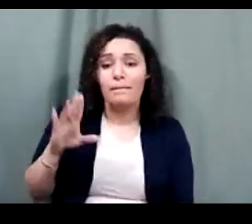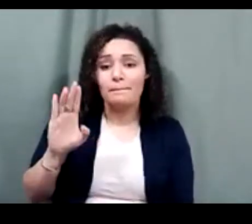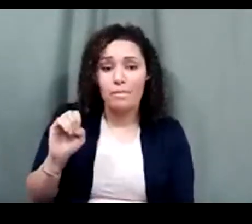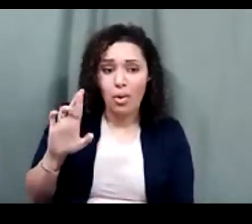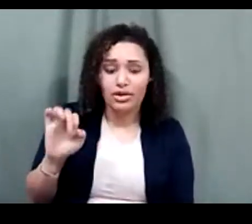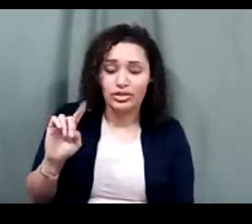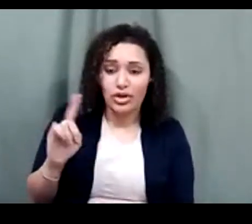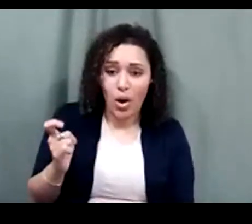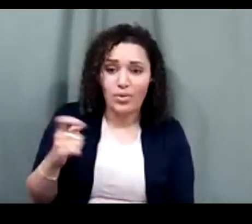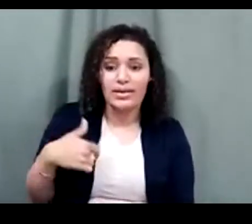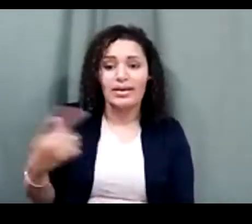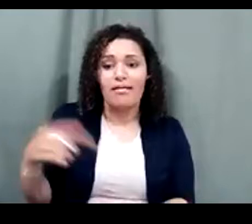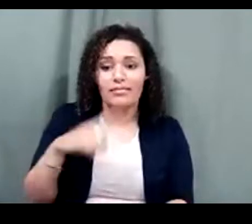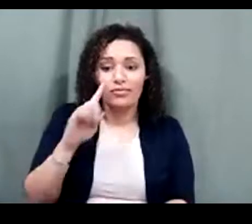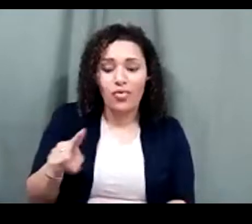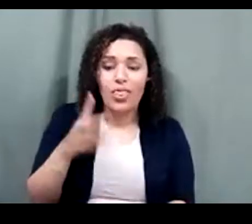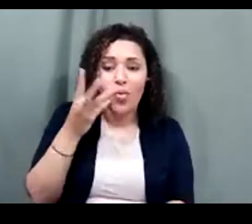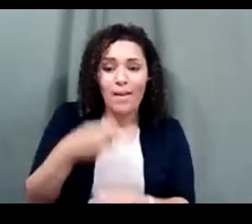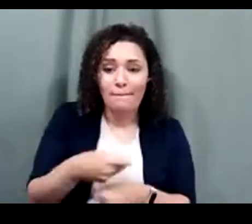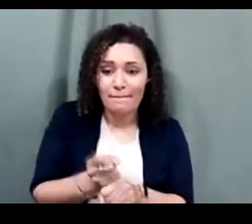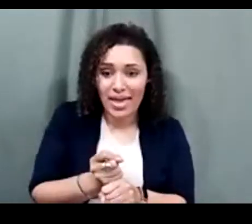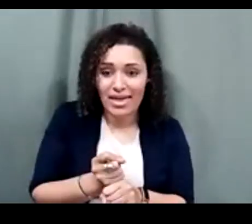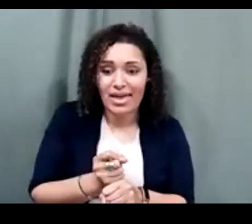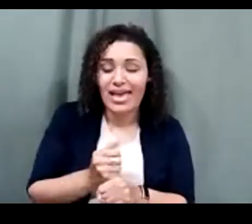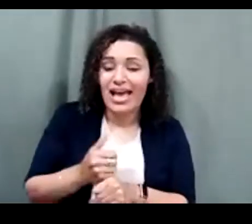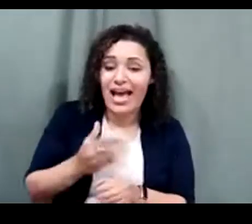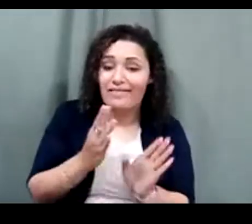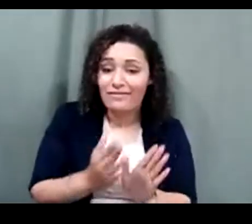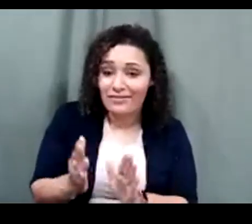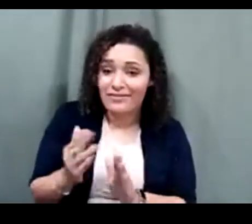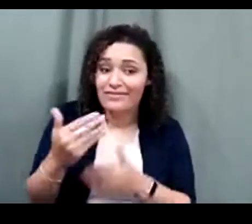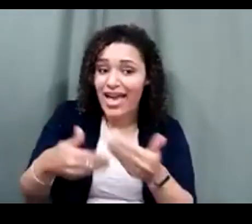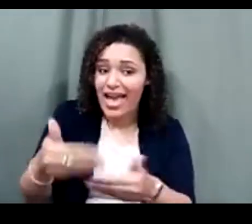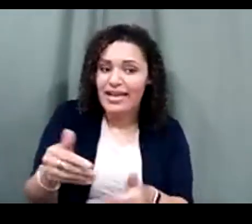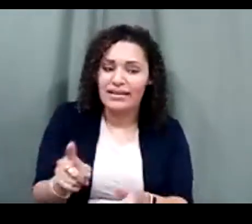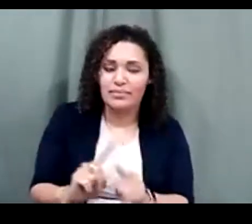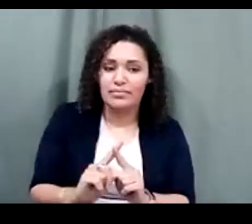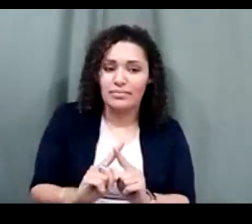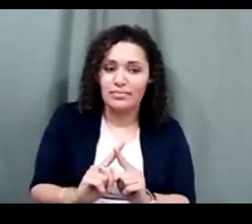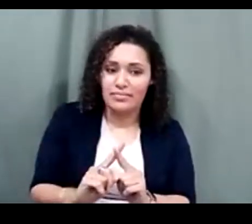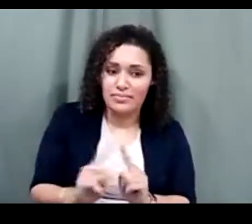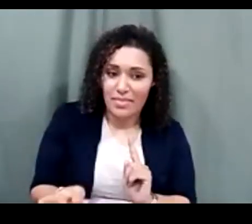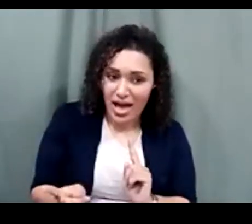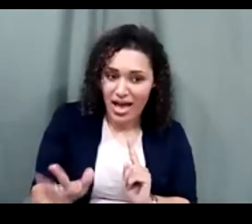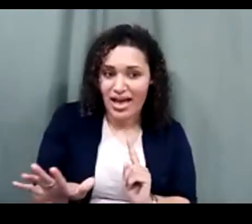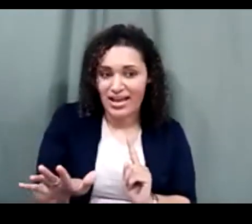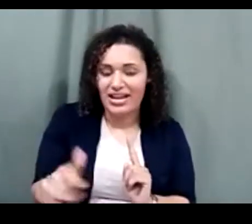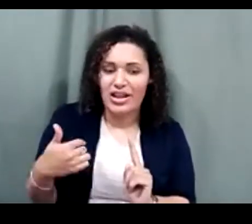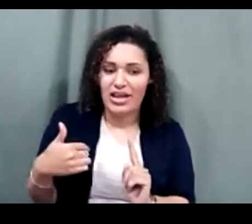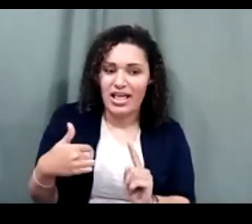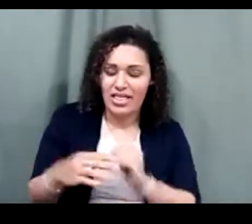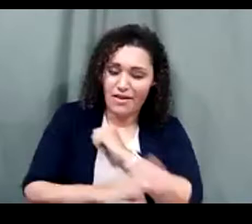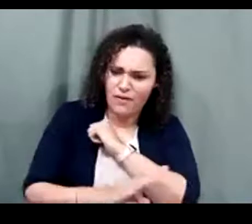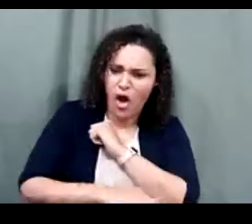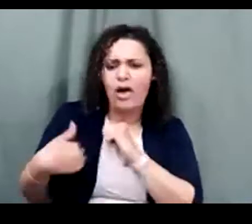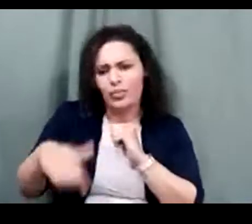with the winemaking phase. But I feel like that part, the part in the fall now, at least for me, like, I feel like we know what we're doing on that phase.